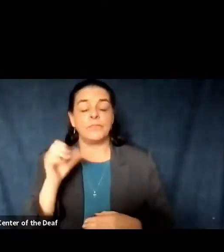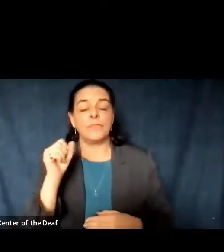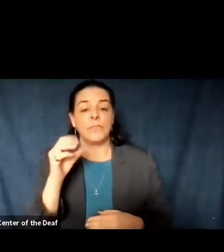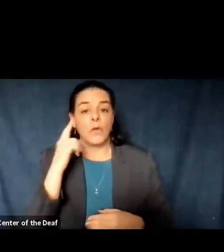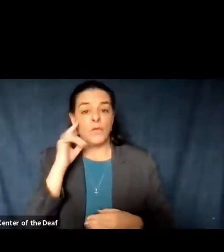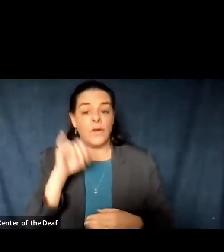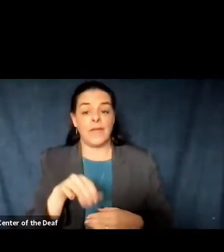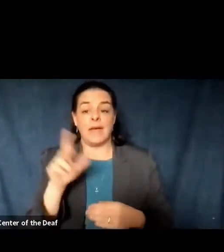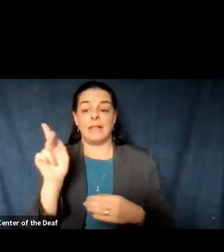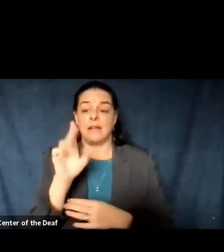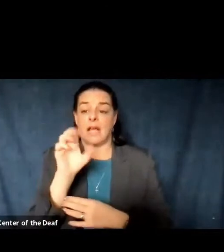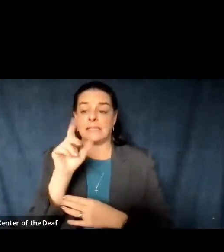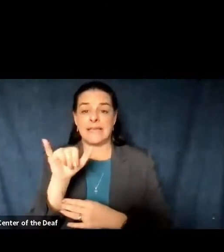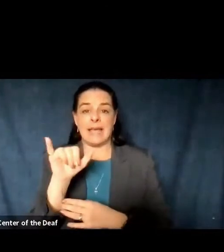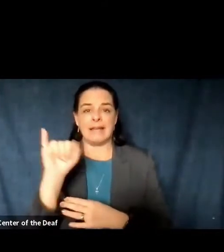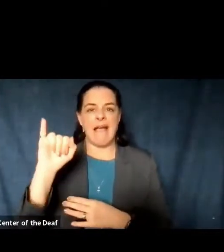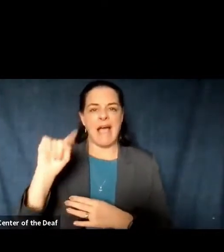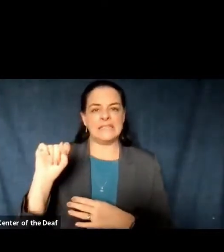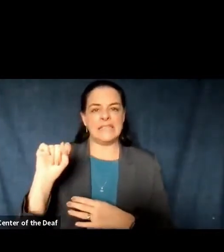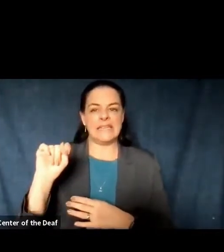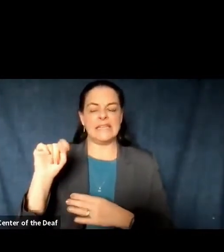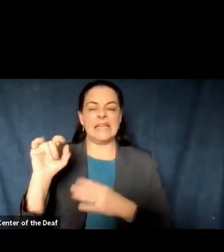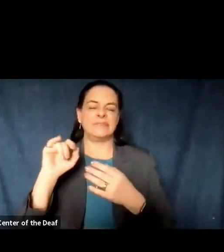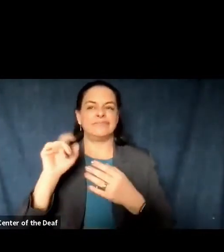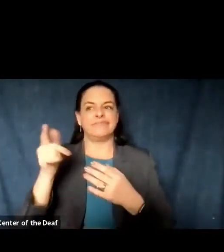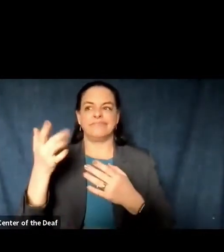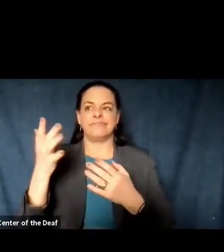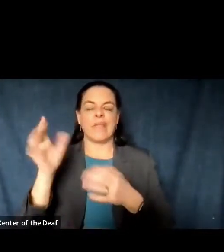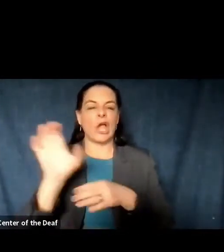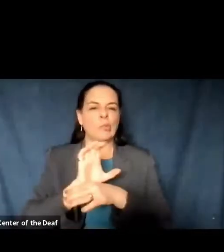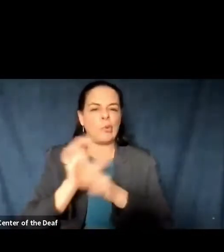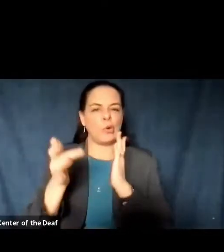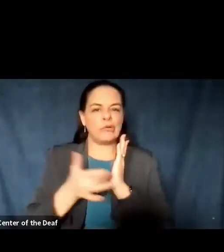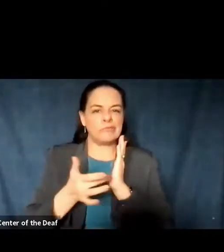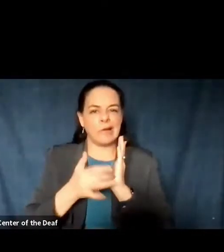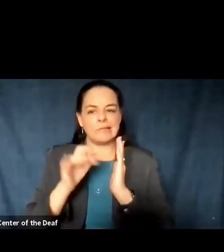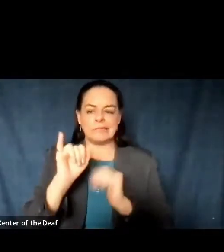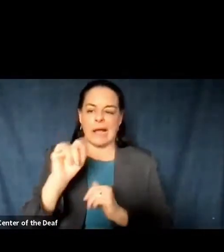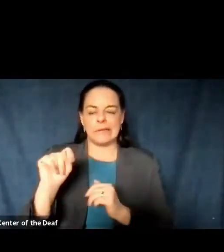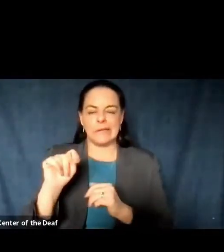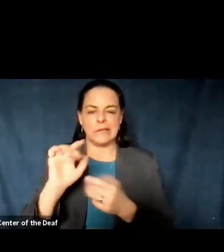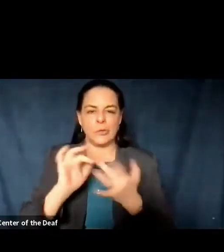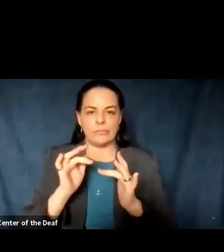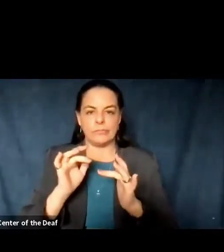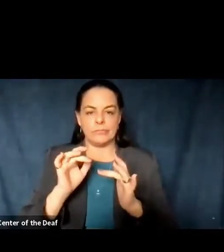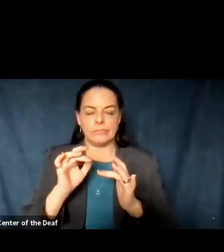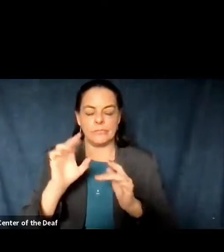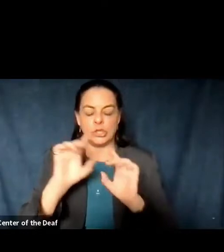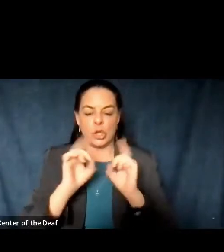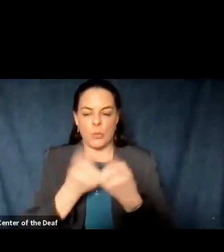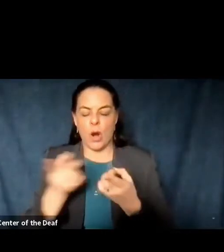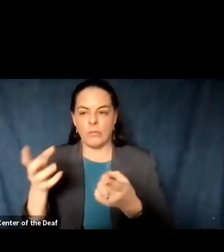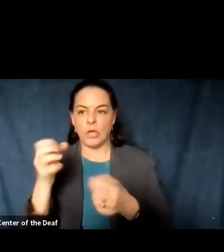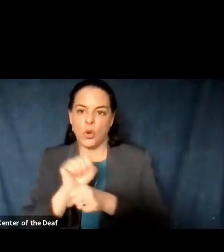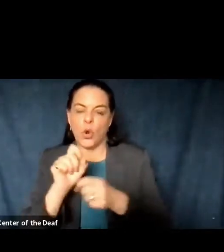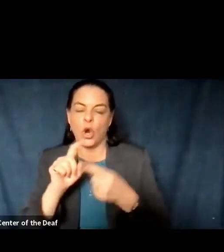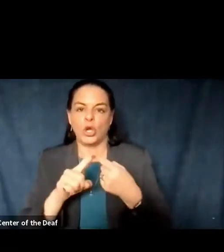IT Department is assisting us as we explore ways to expand our phone capacity to the public information